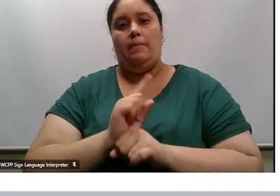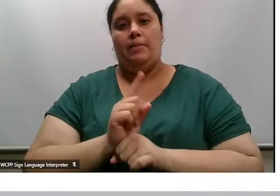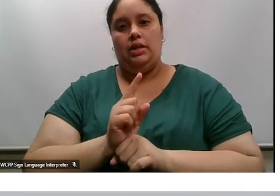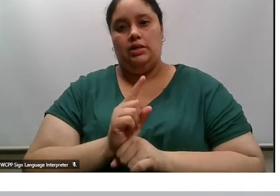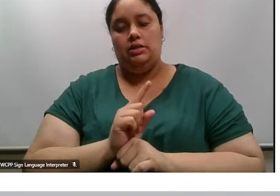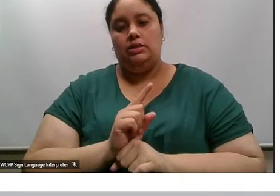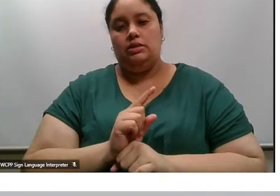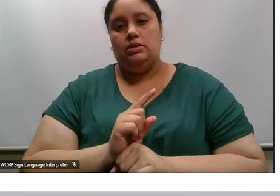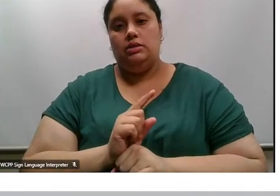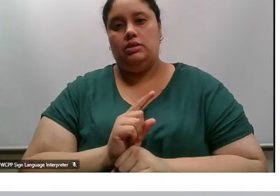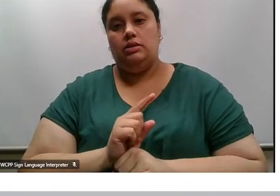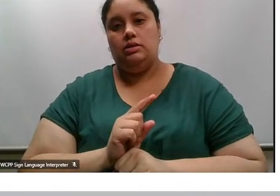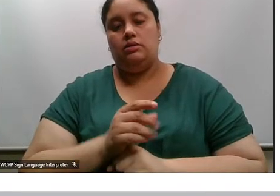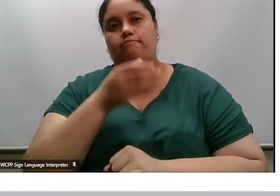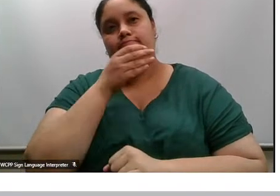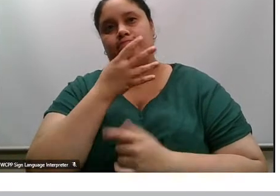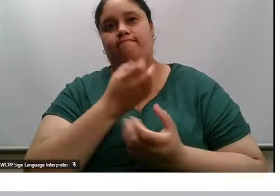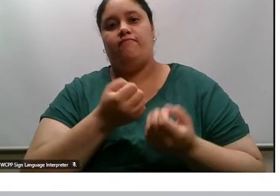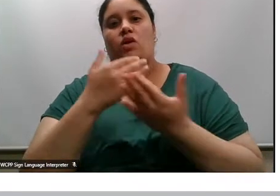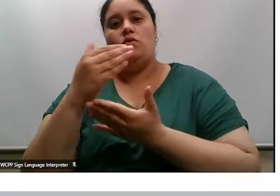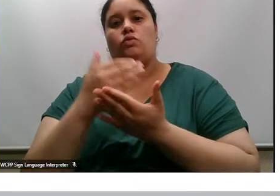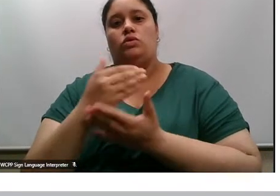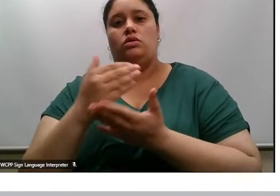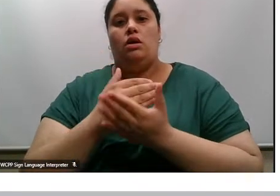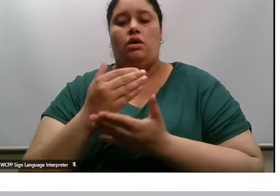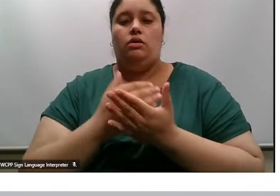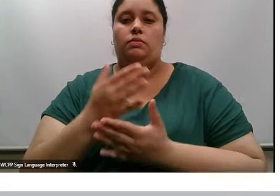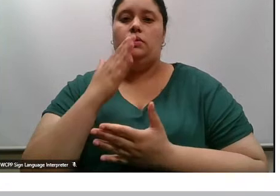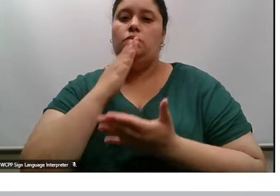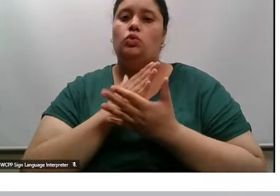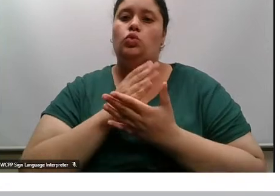In the meantime, there's refreshments outside. Please make sure